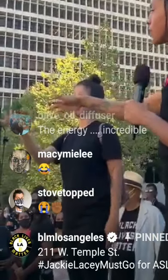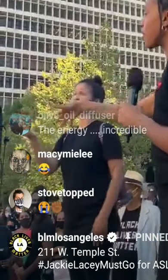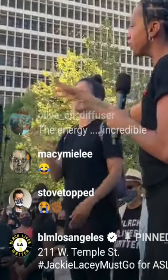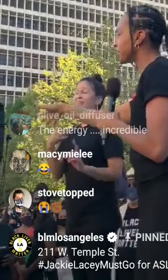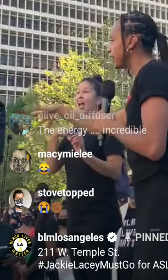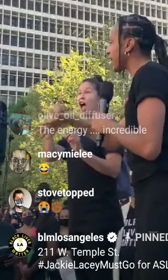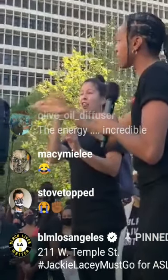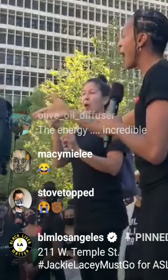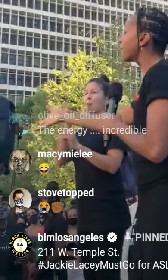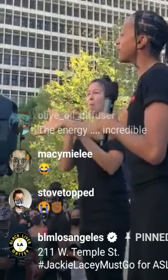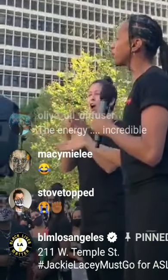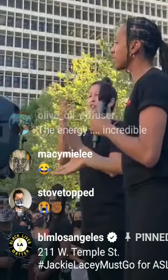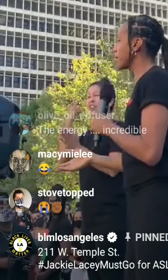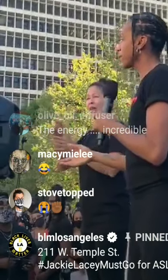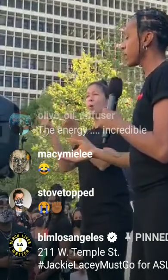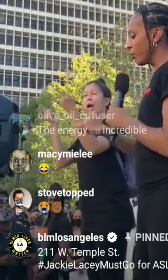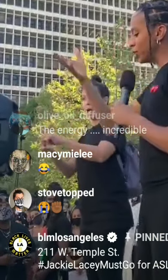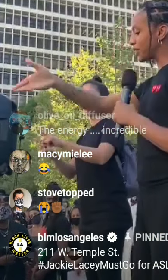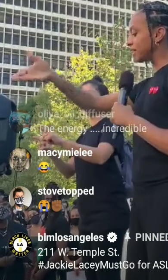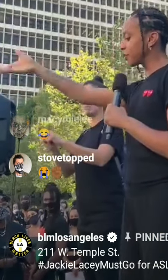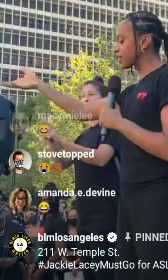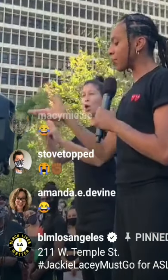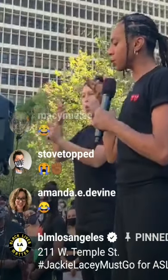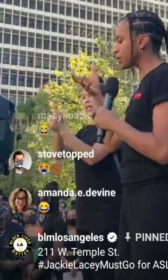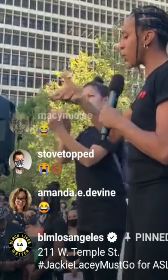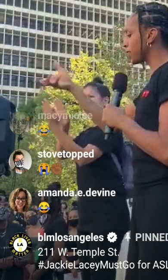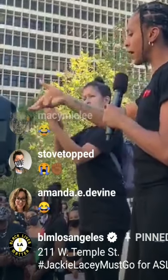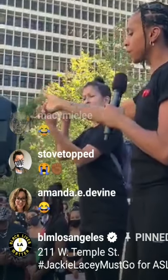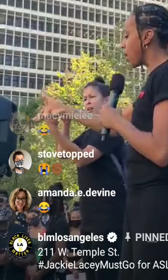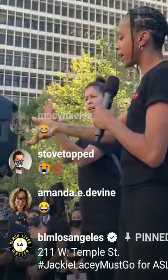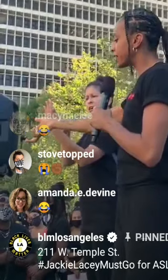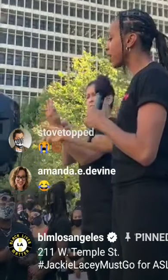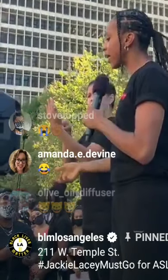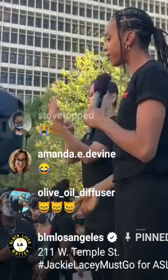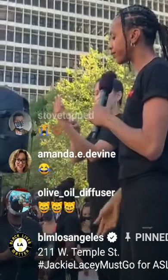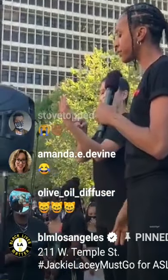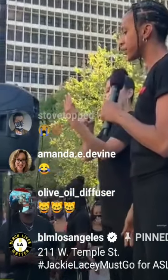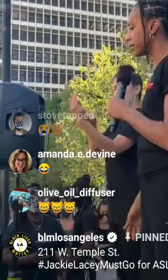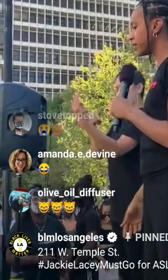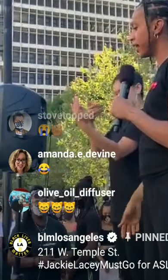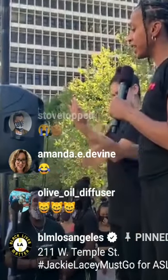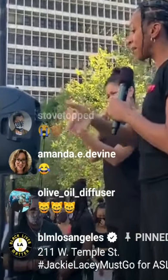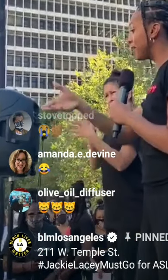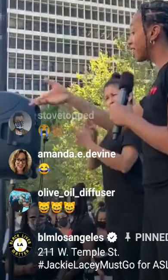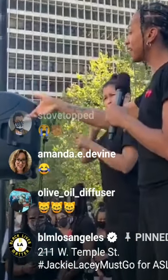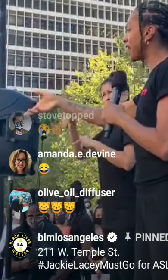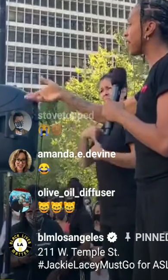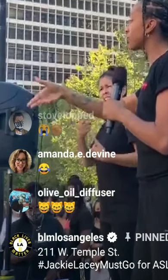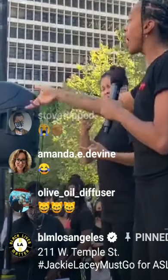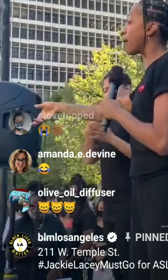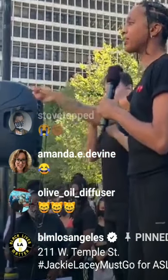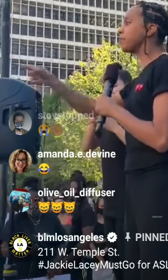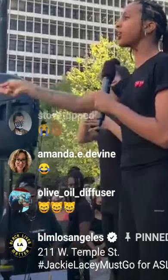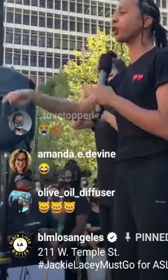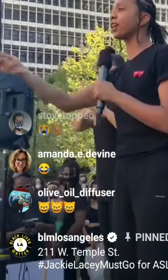stop till the people are free. All right, everybody, thank you, thank you, thank you,